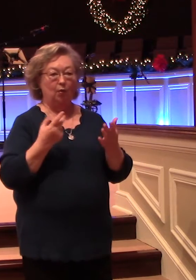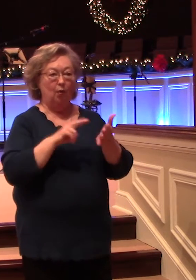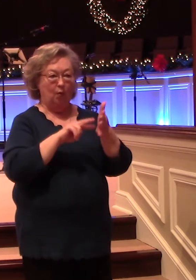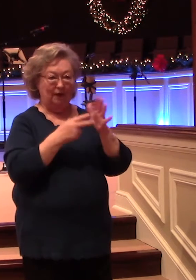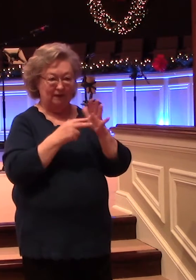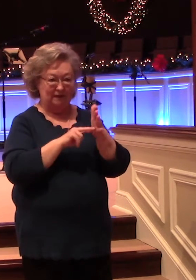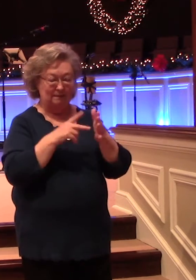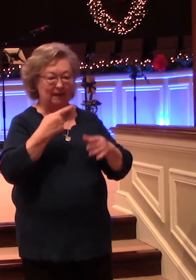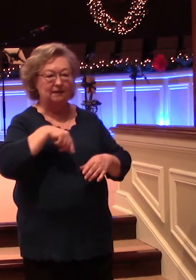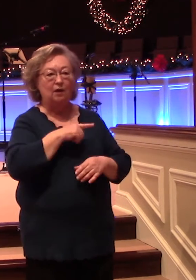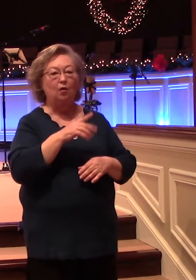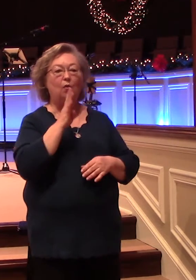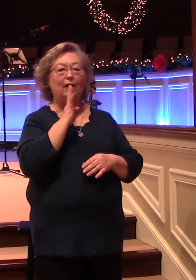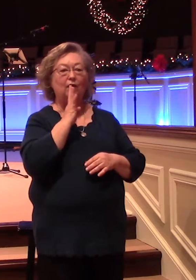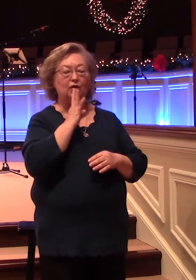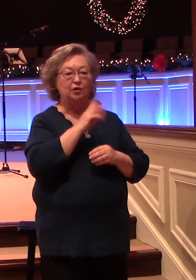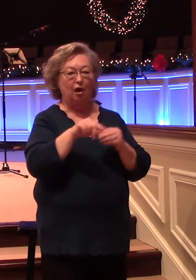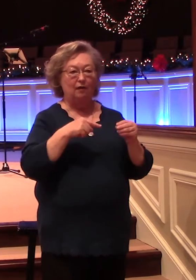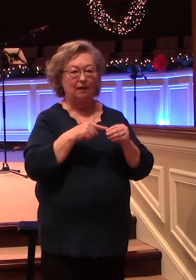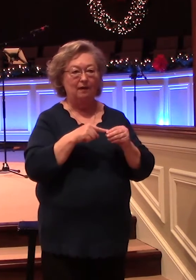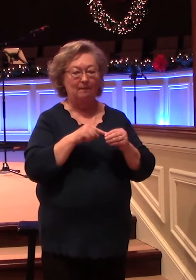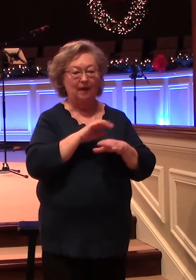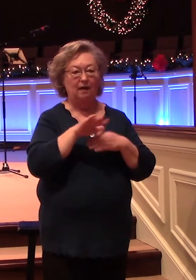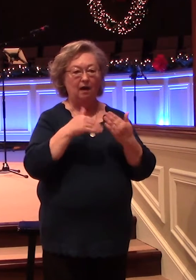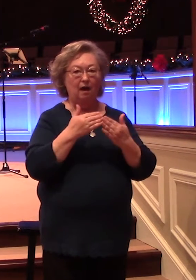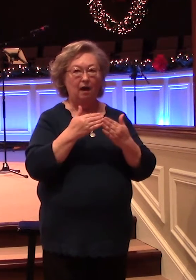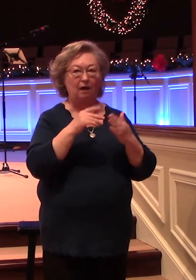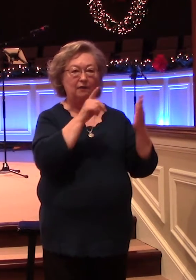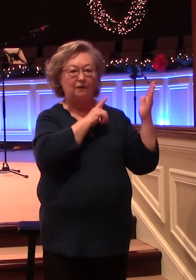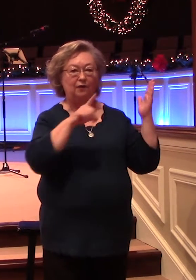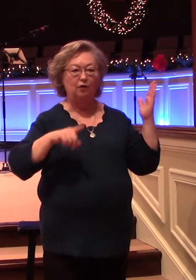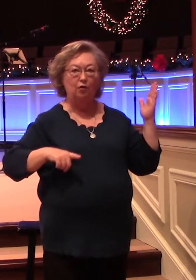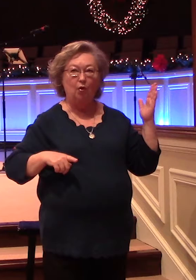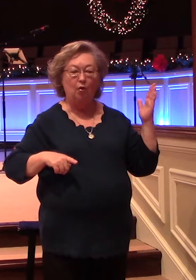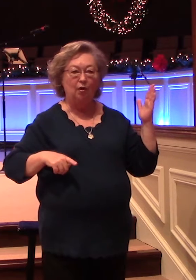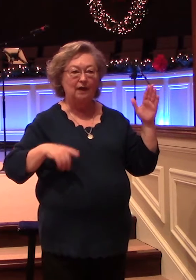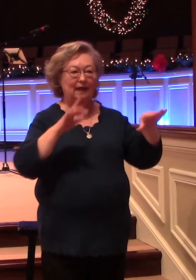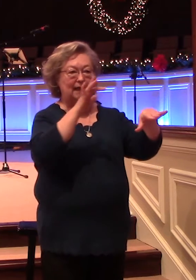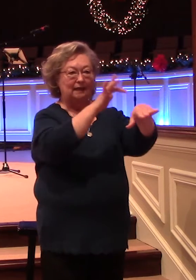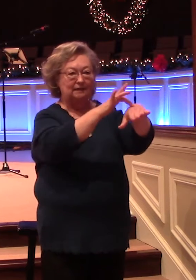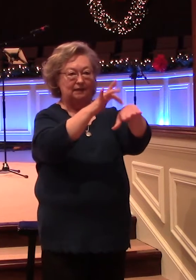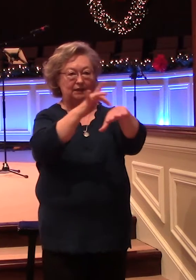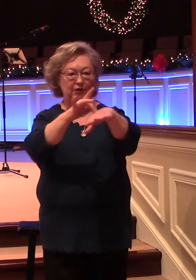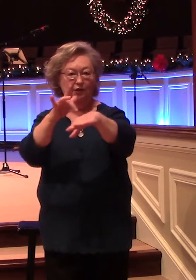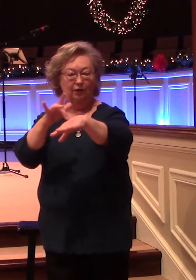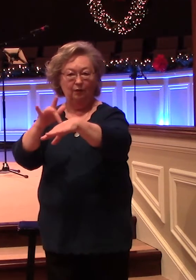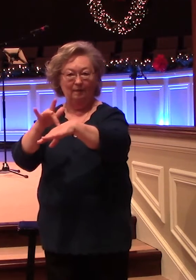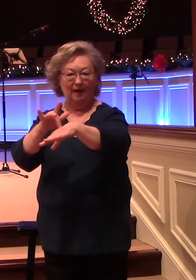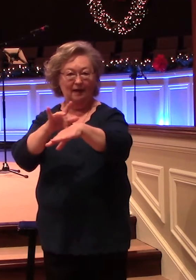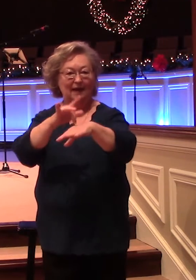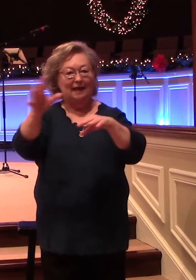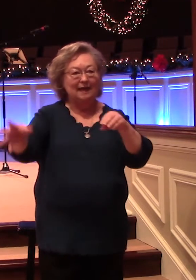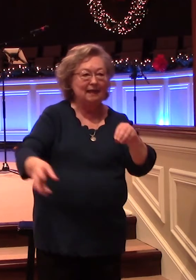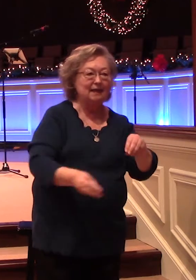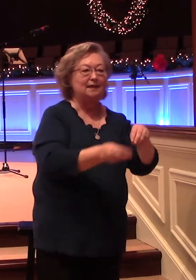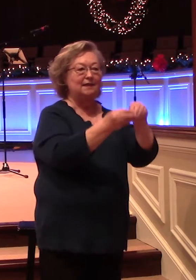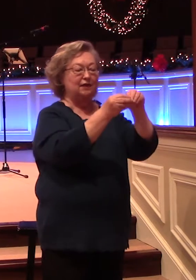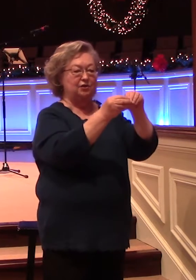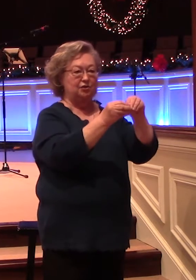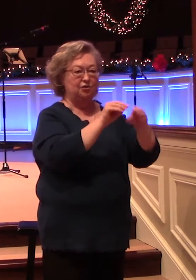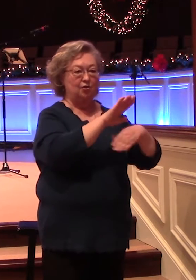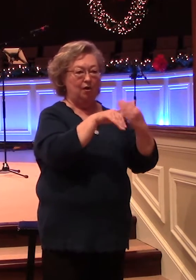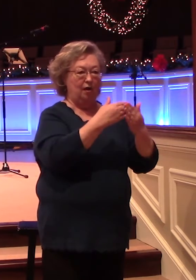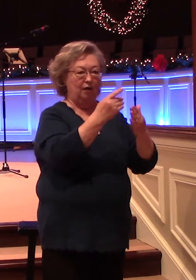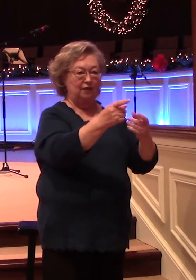what the Lord is prompting you about in terms of giving in addition to what you gave this year. So you'll be sharing with us, if you've